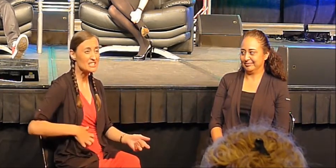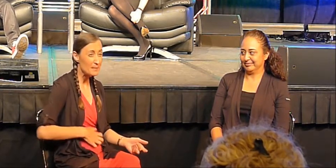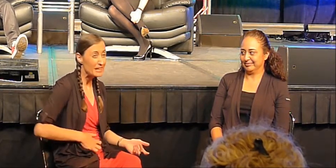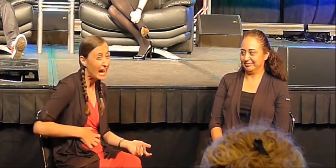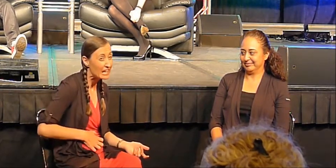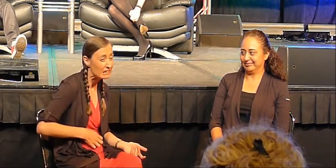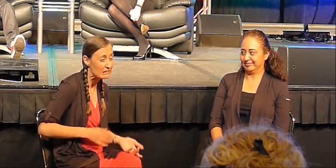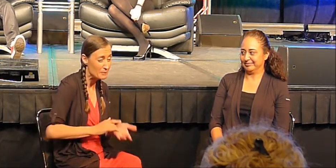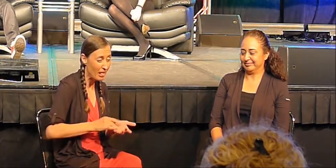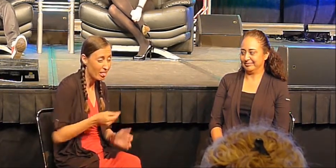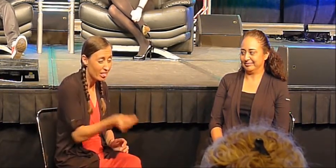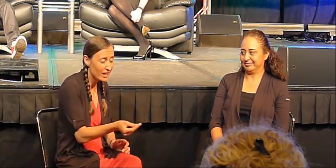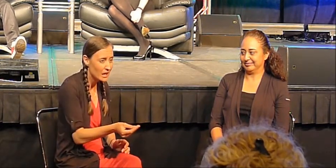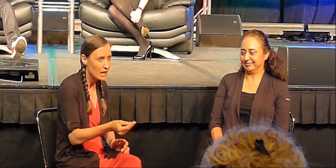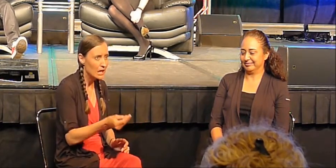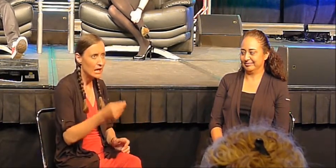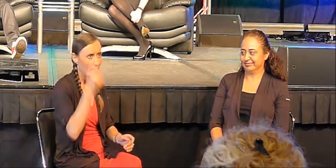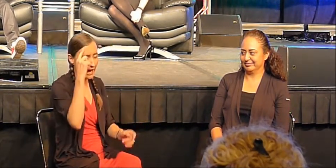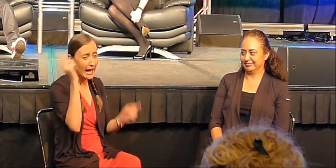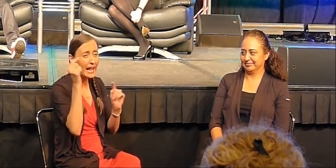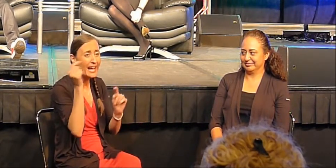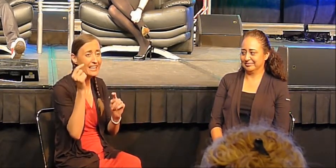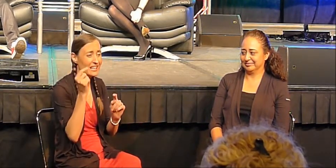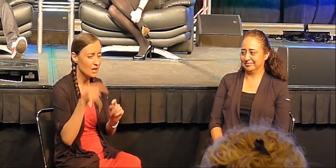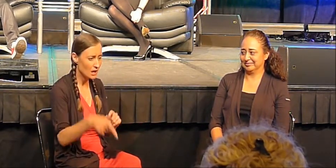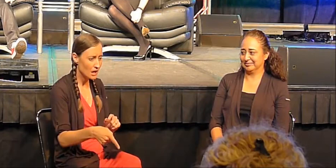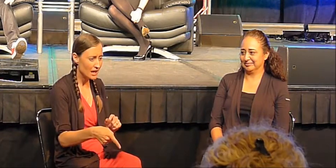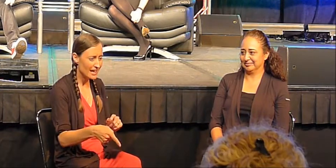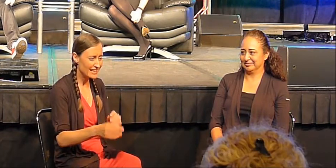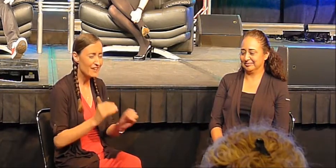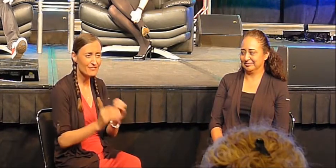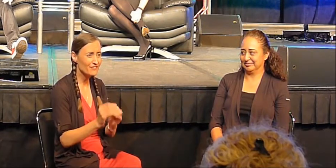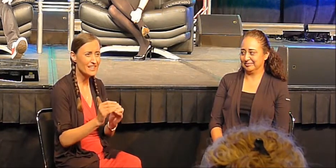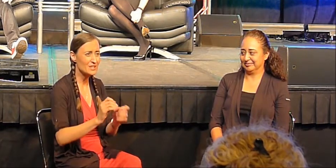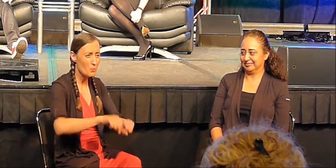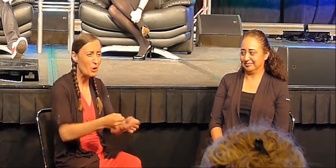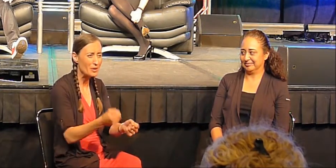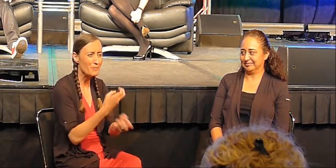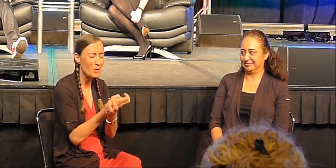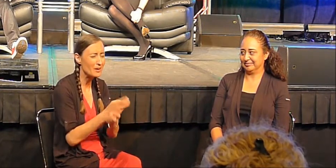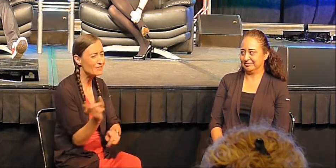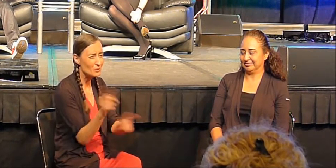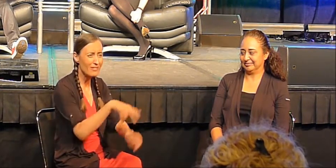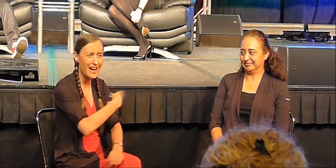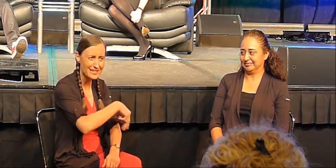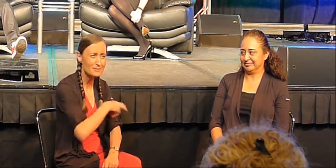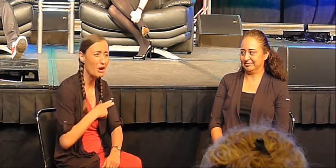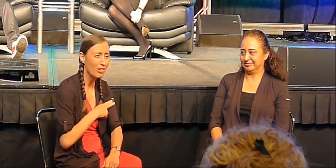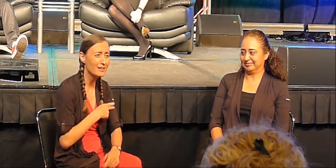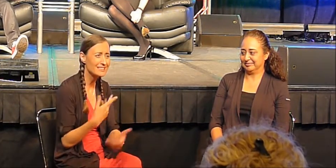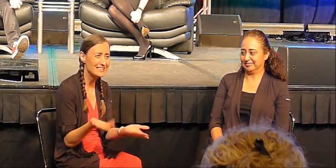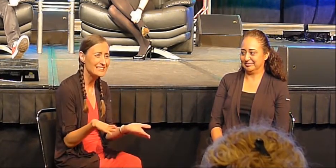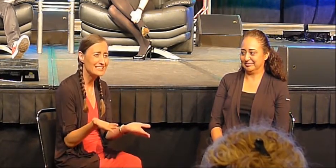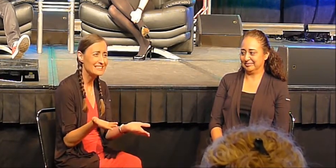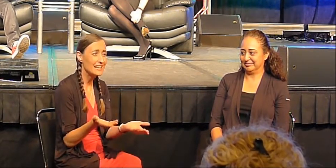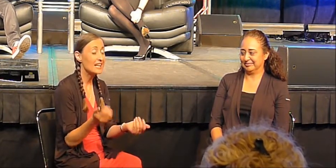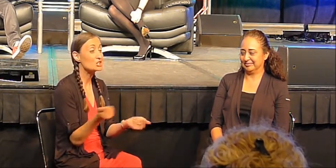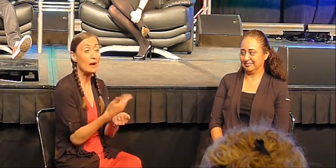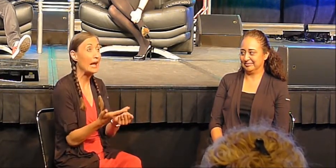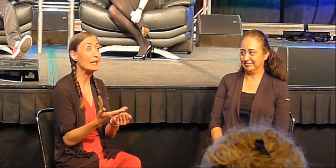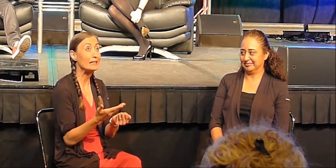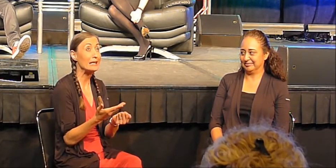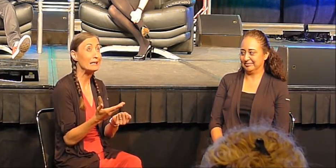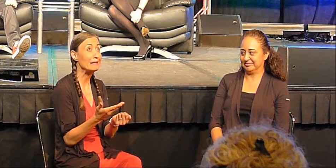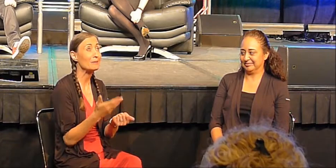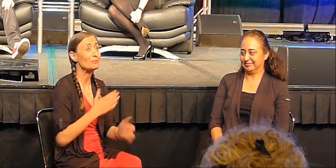stomachache, something for a headache, but I don't know, I can't mend a broken toe. You have to go to the hospital. So I said, is there anything at